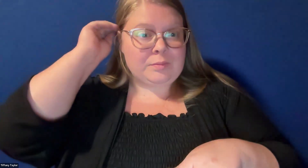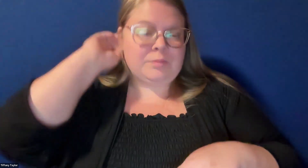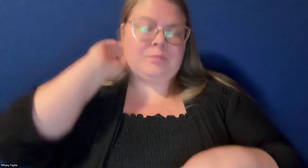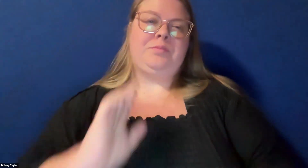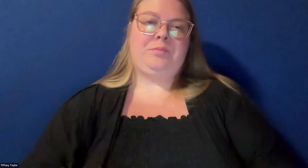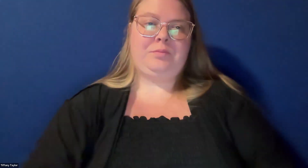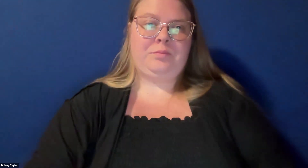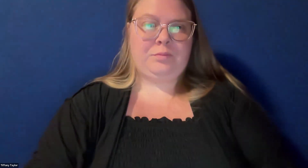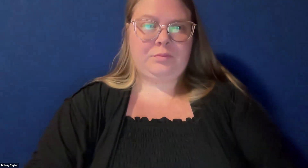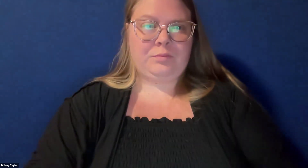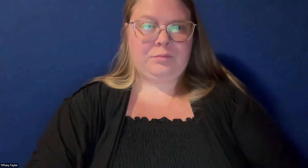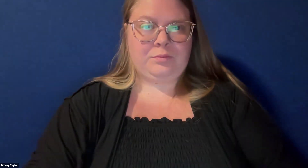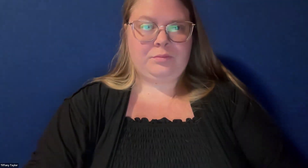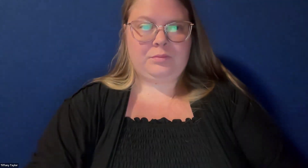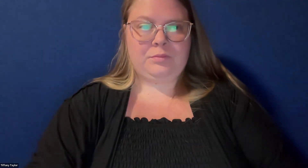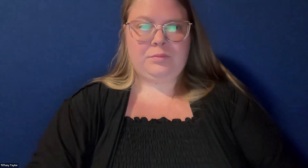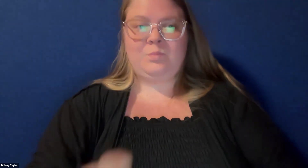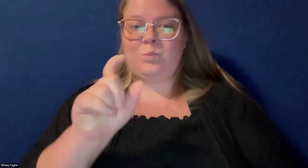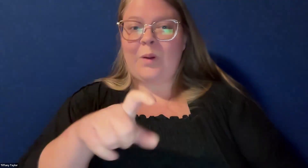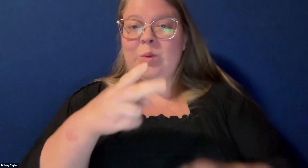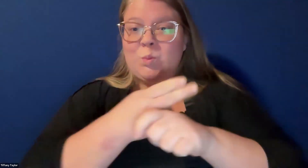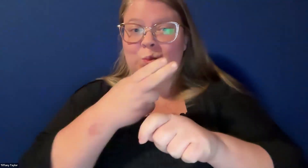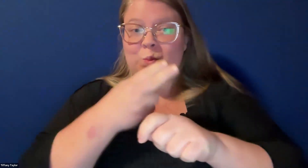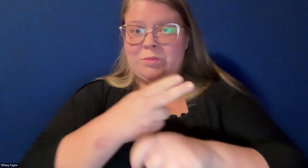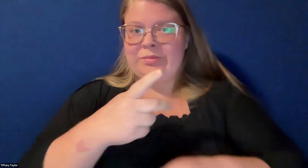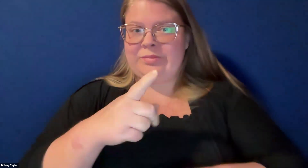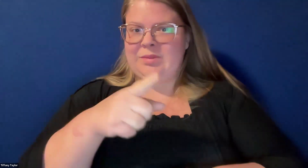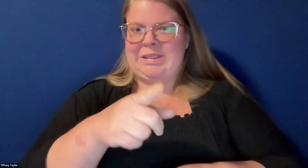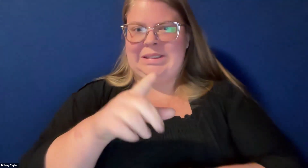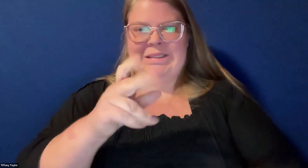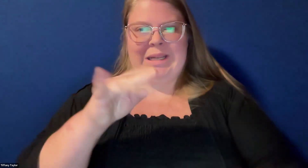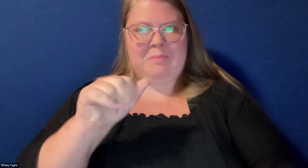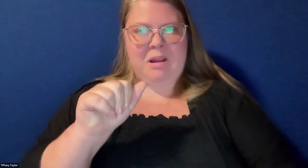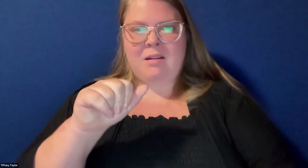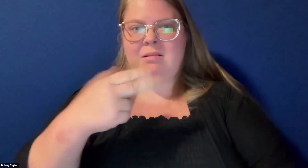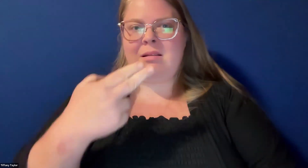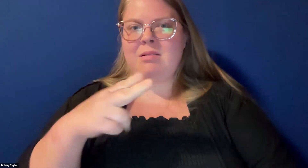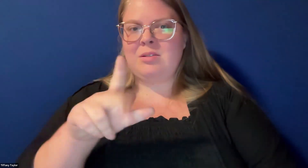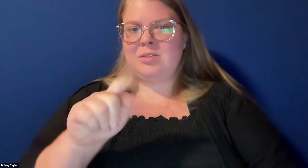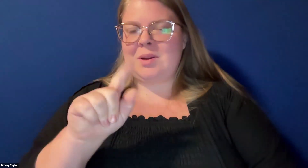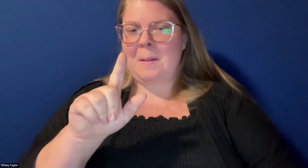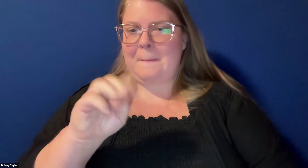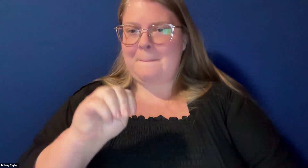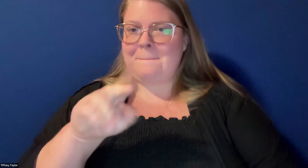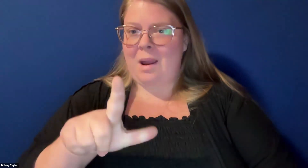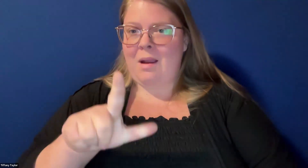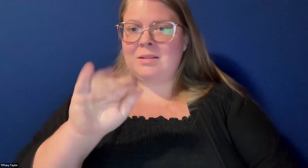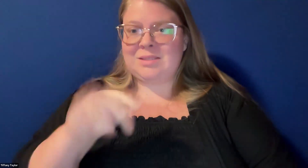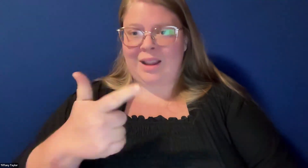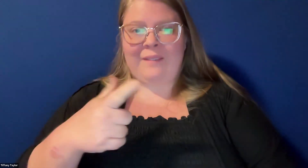first, which is a schema markup. If anything is not covered by the HTML tag, then something like this.